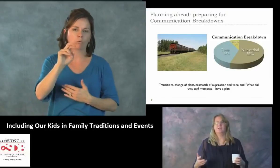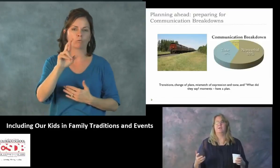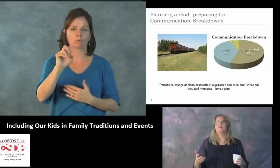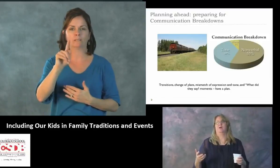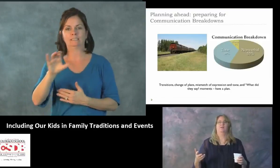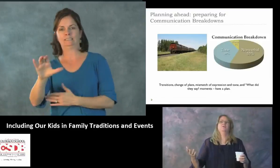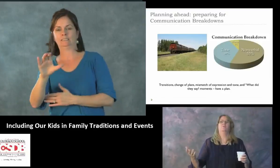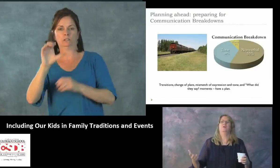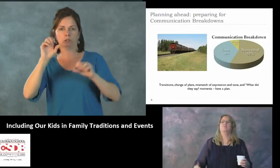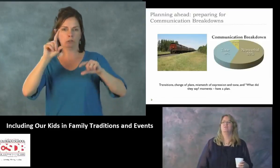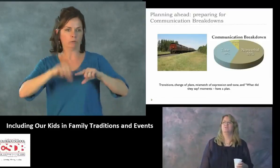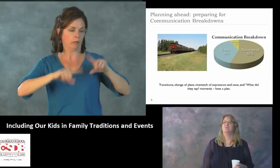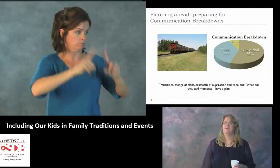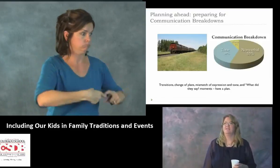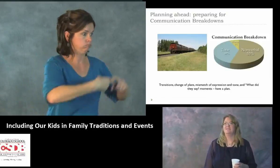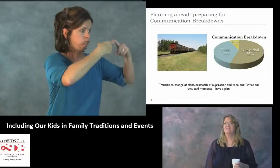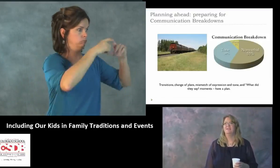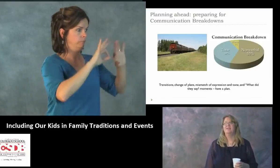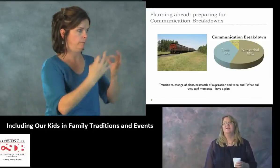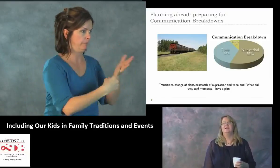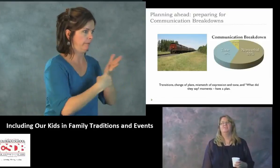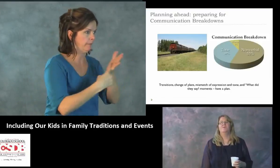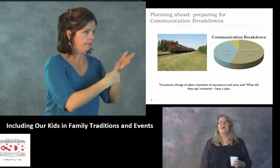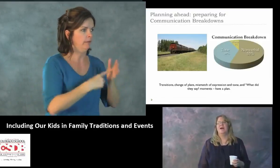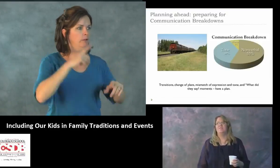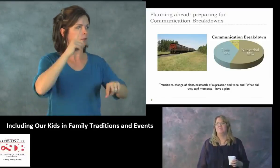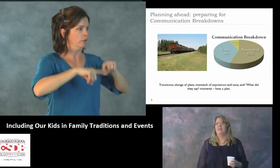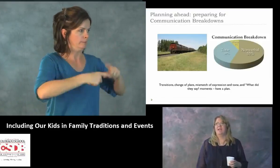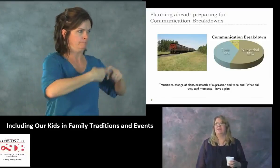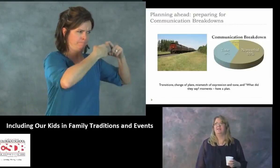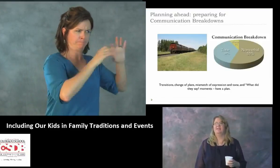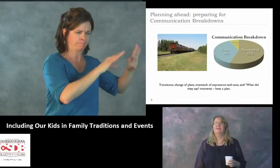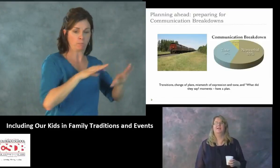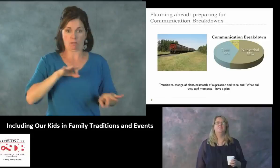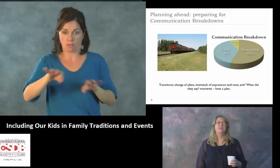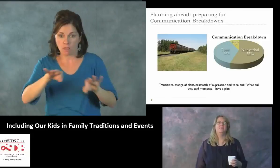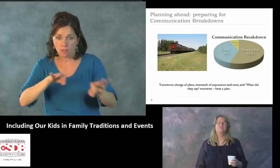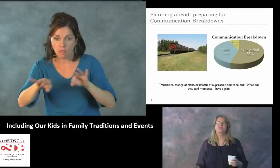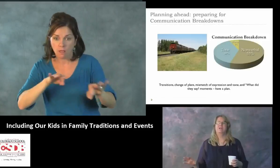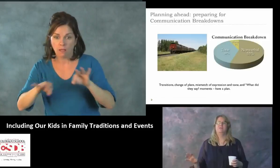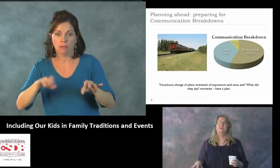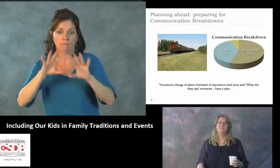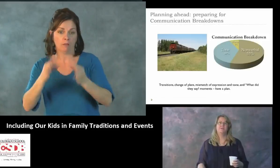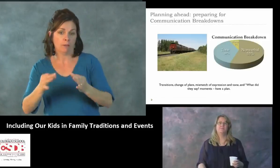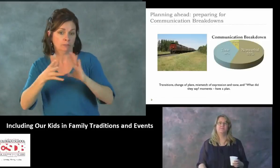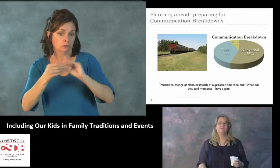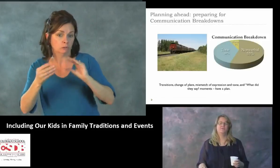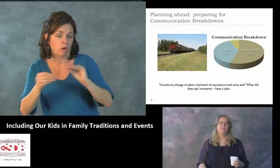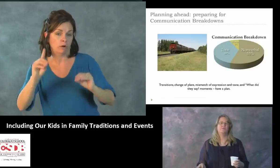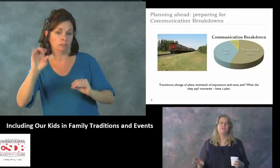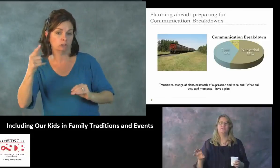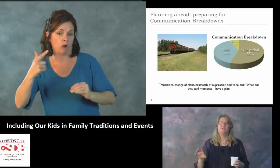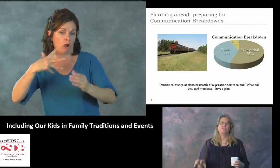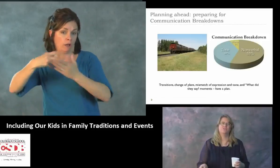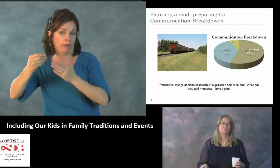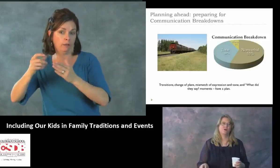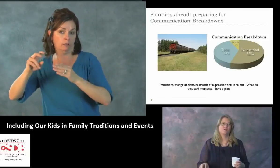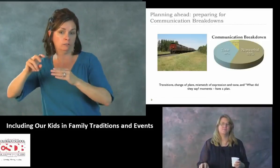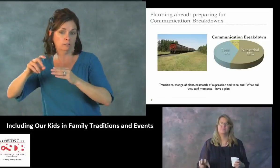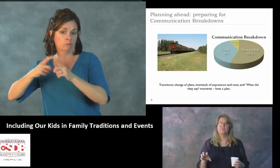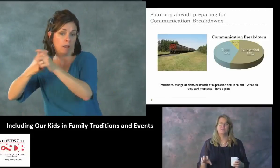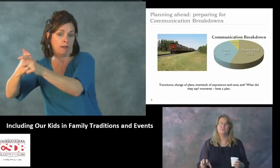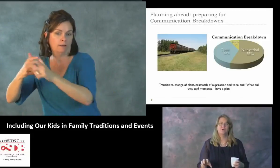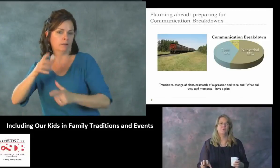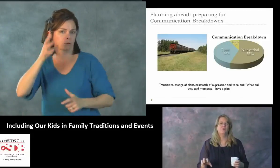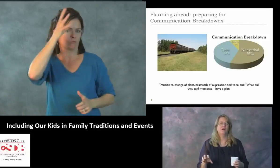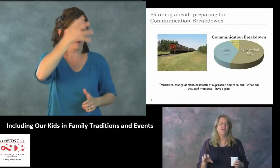his pajamas on, or whatever the story is. So have a plan. Maybe your child comes up to you and touches your arm